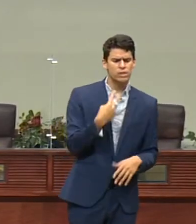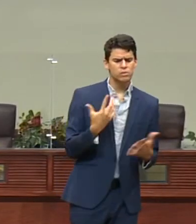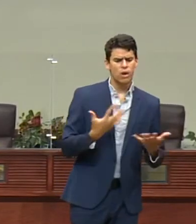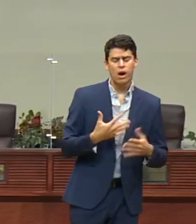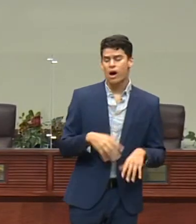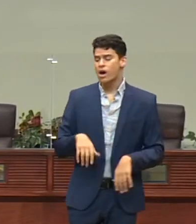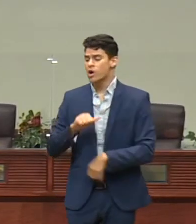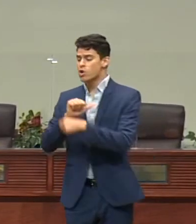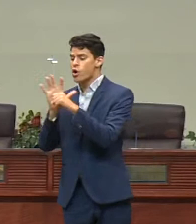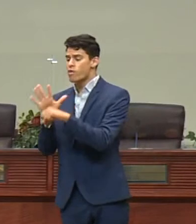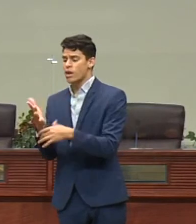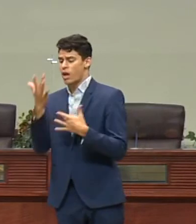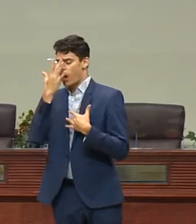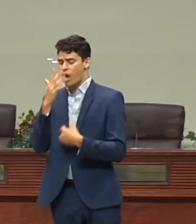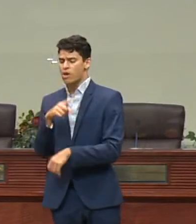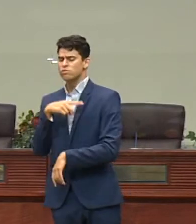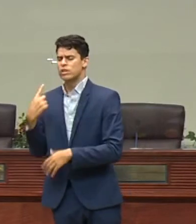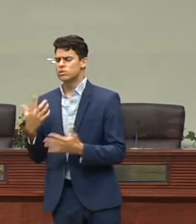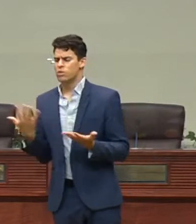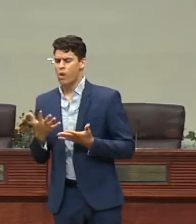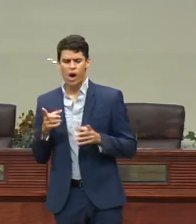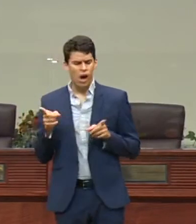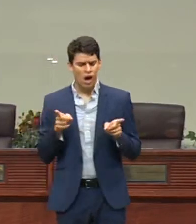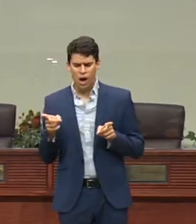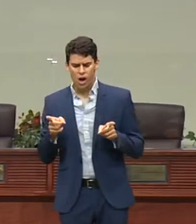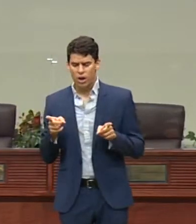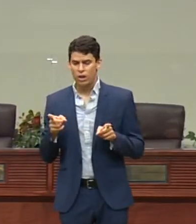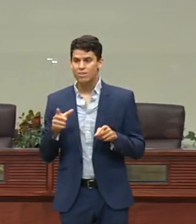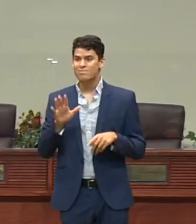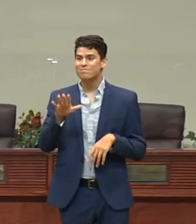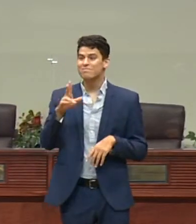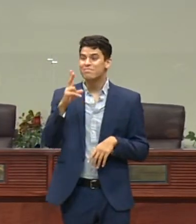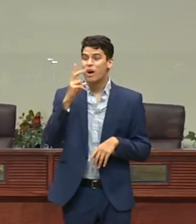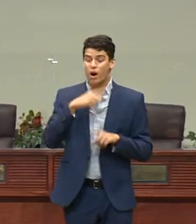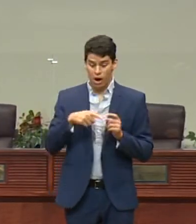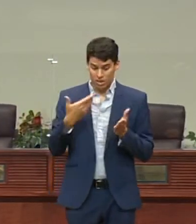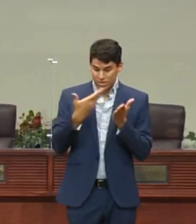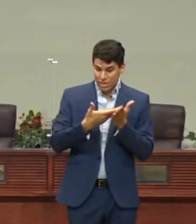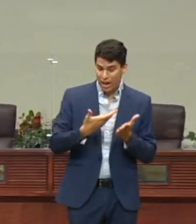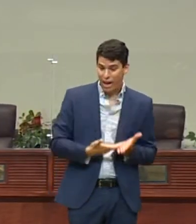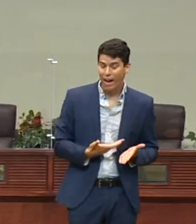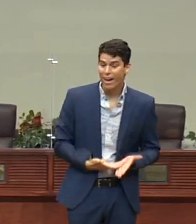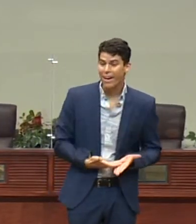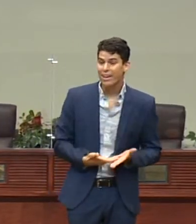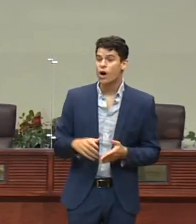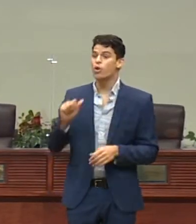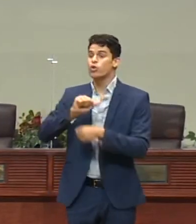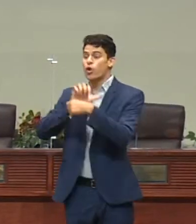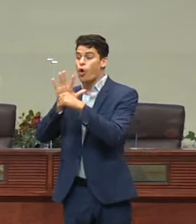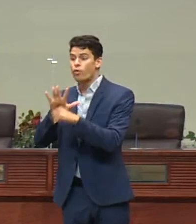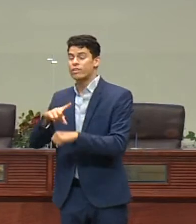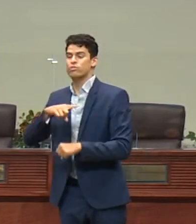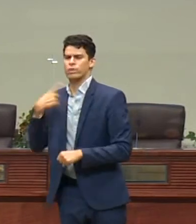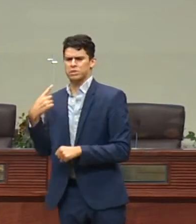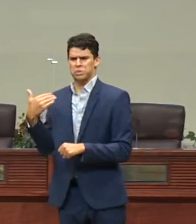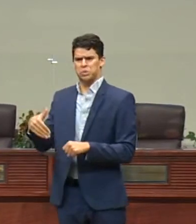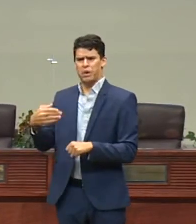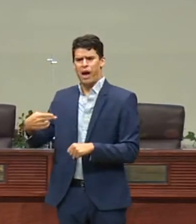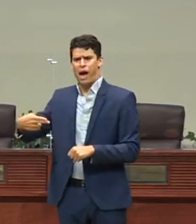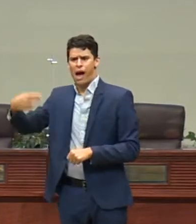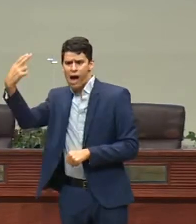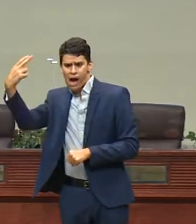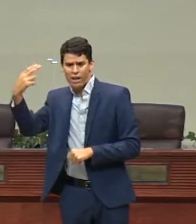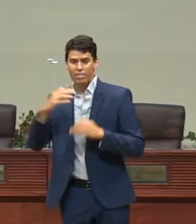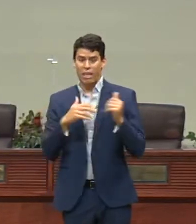COVID? And I think that what we are seeing is that clearly the risk from COVID can be much higher. So if you